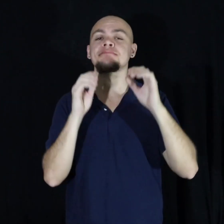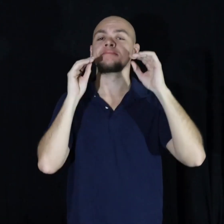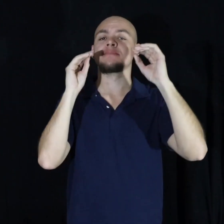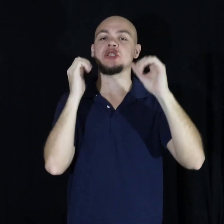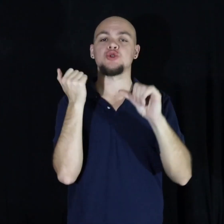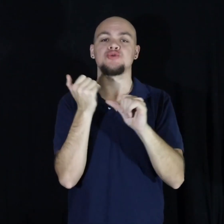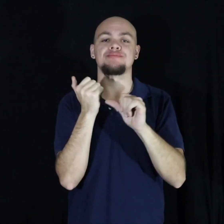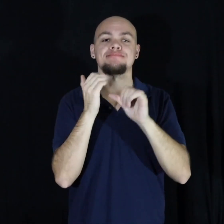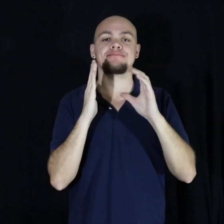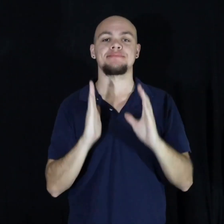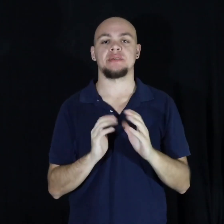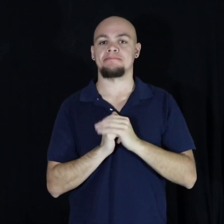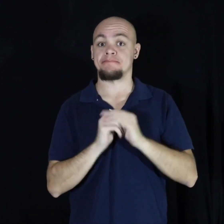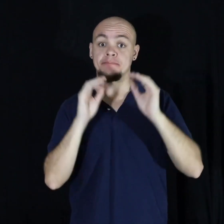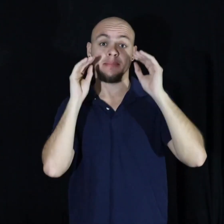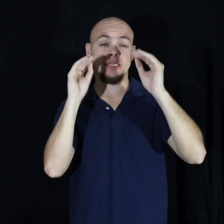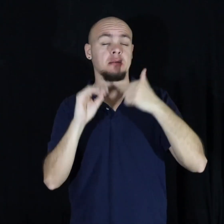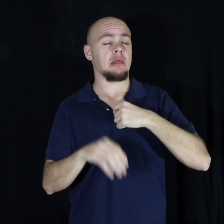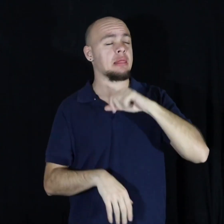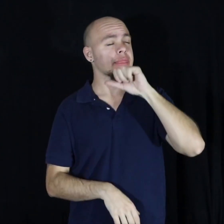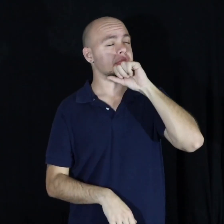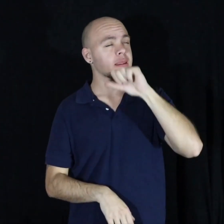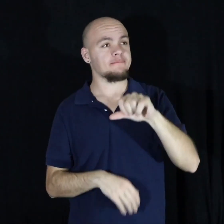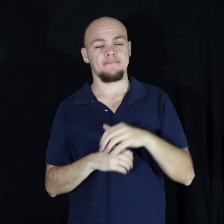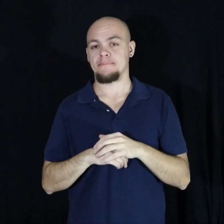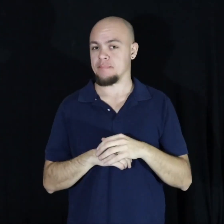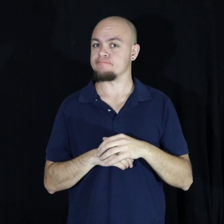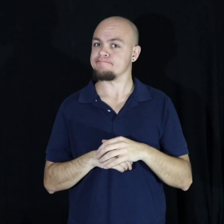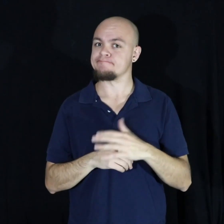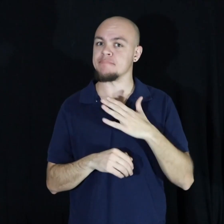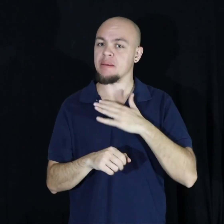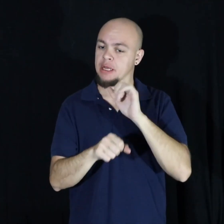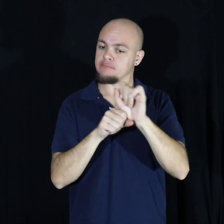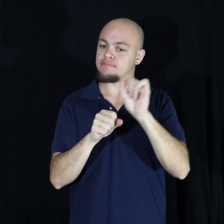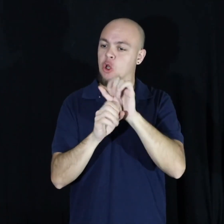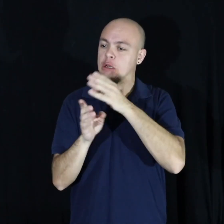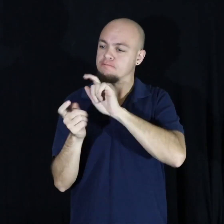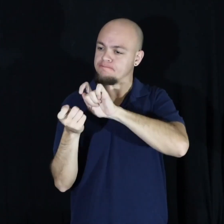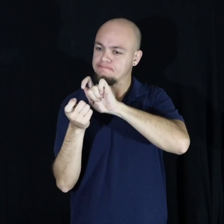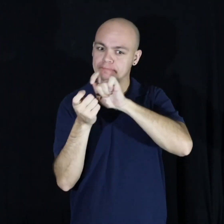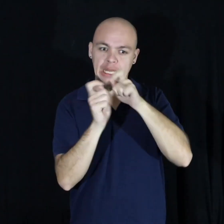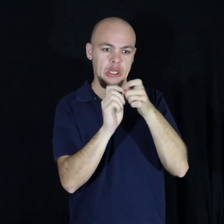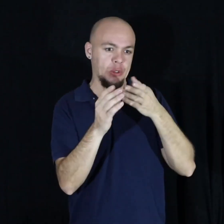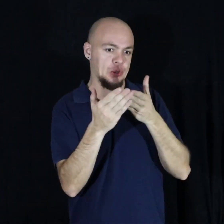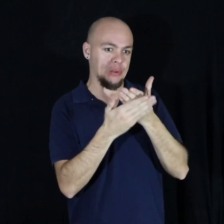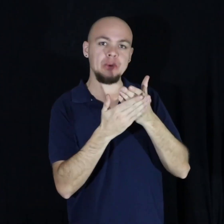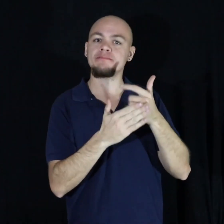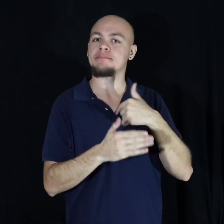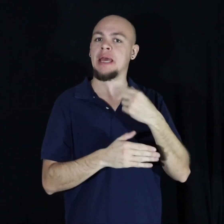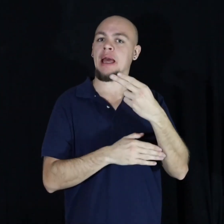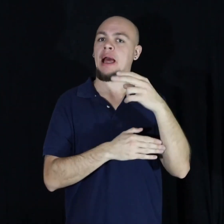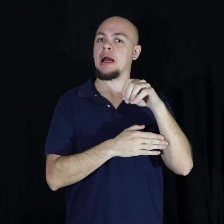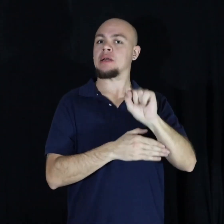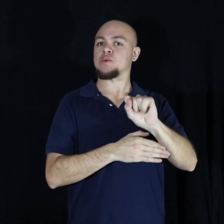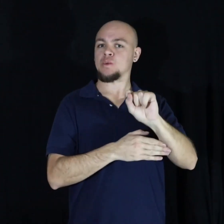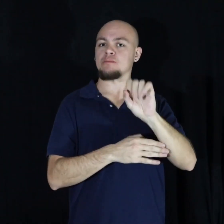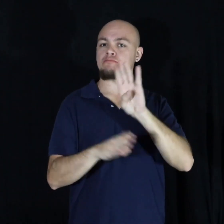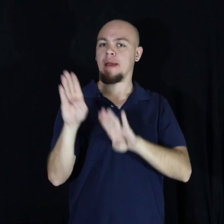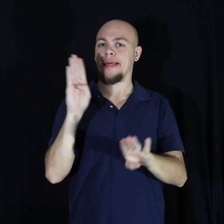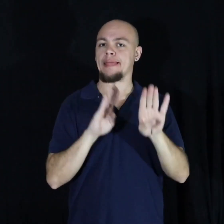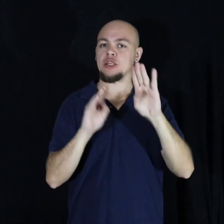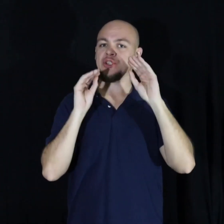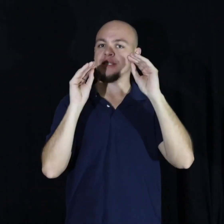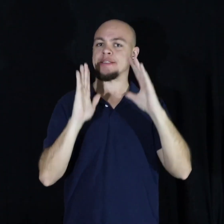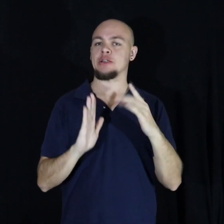and I fell in love with teaching. This guided my career in a new direction. I am now a high school biology teacher, which I